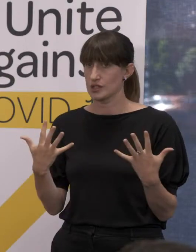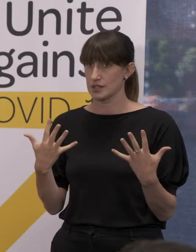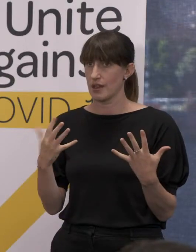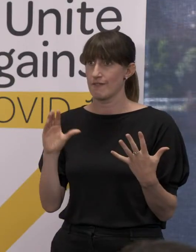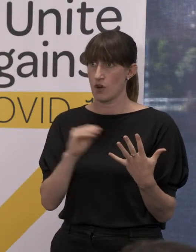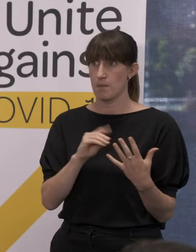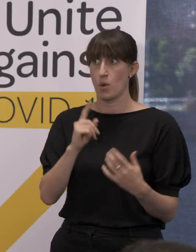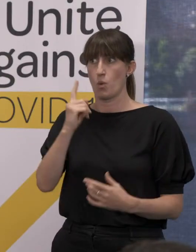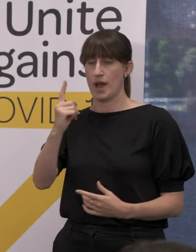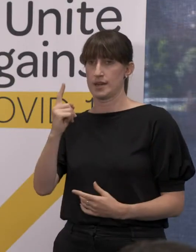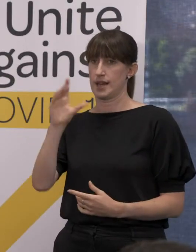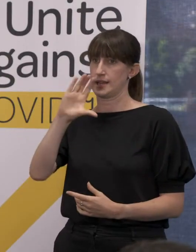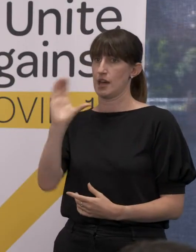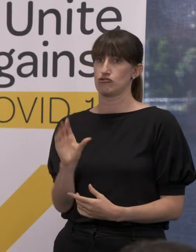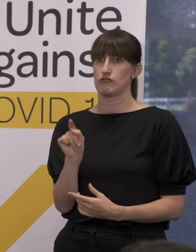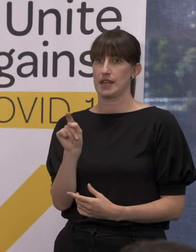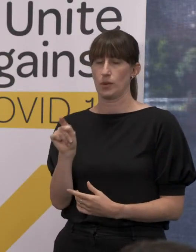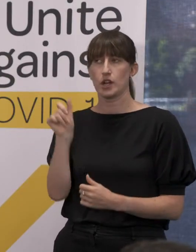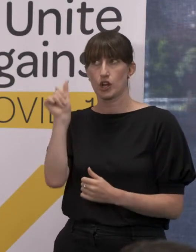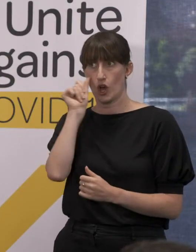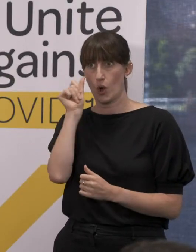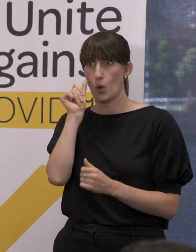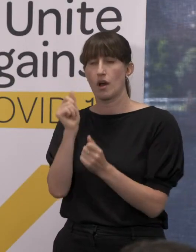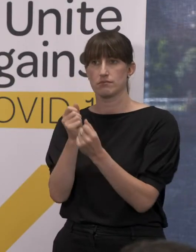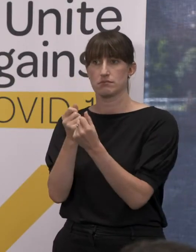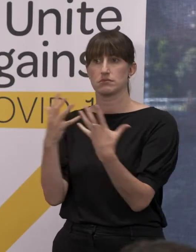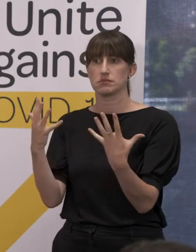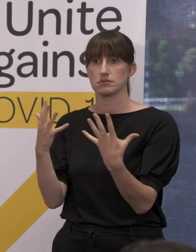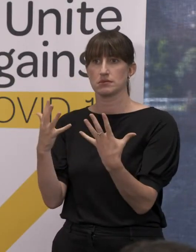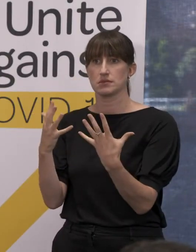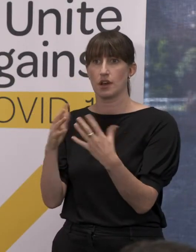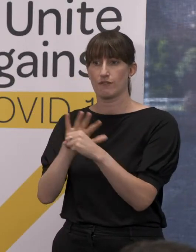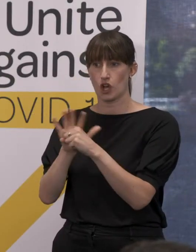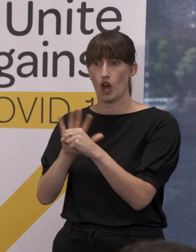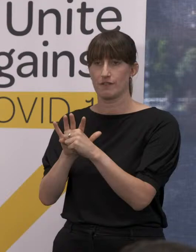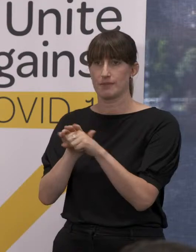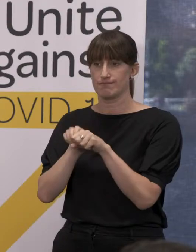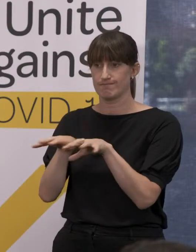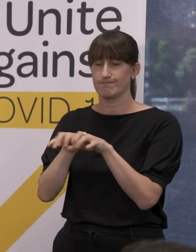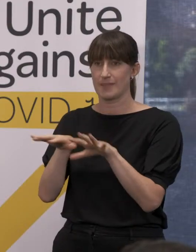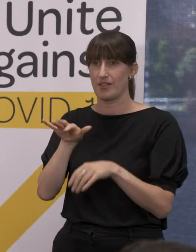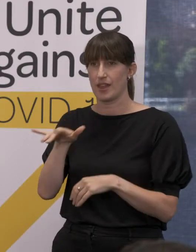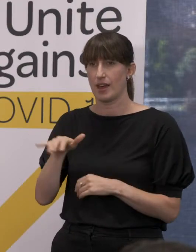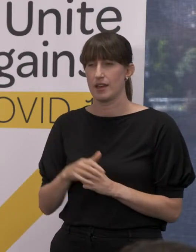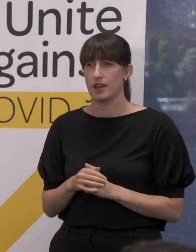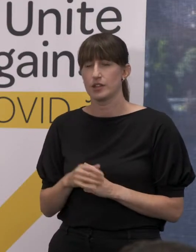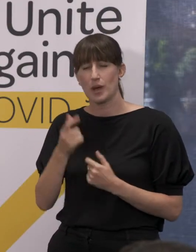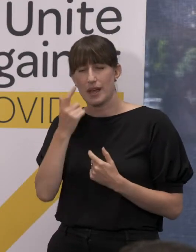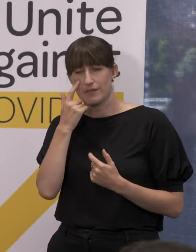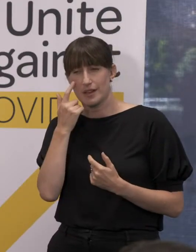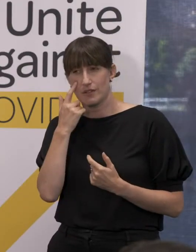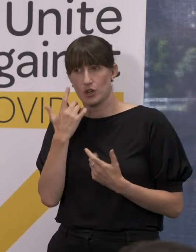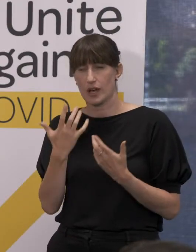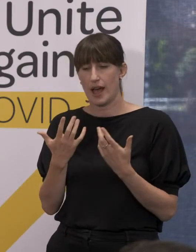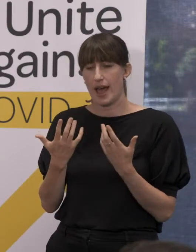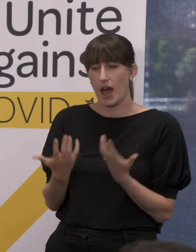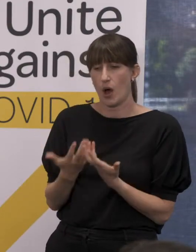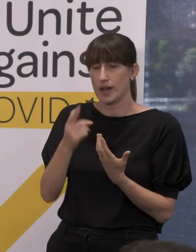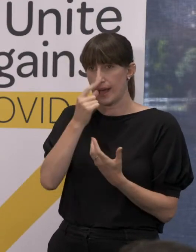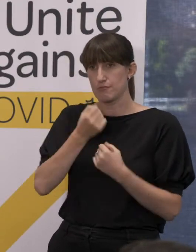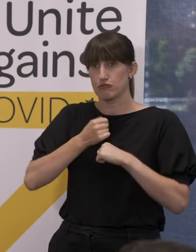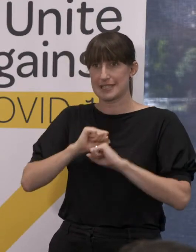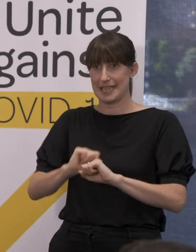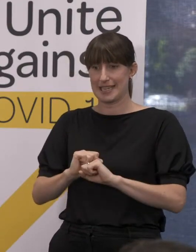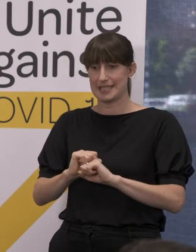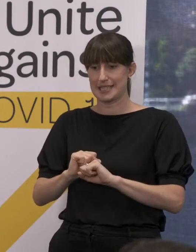from one country where we know there is a very significant outbreak, and so we need to look at what else we need to do to protect people travelling here and